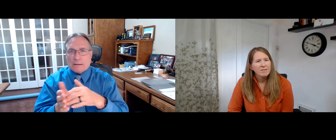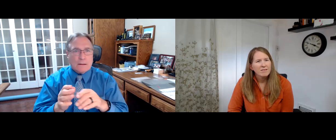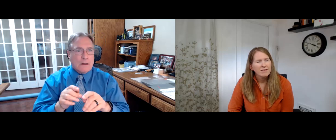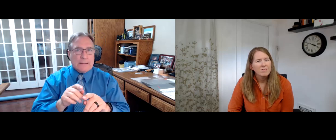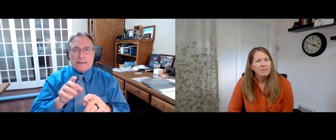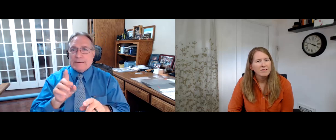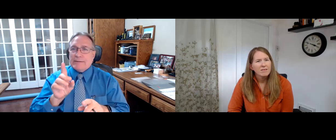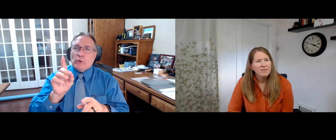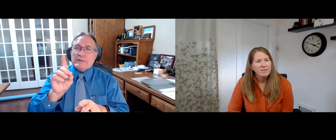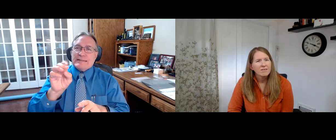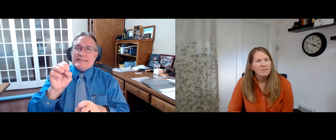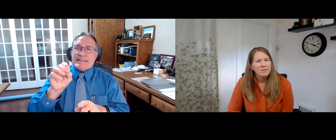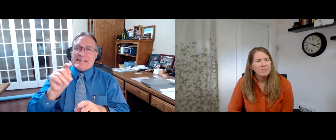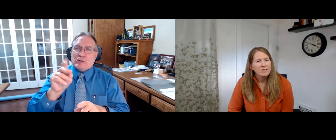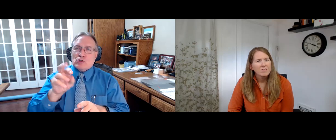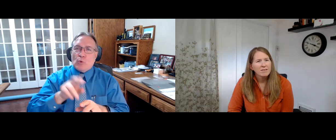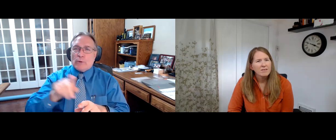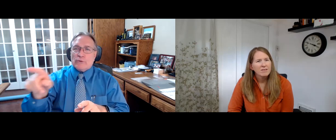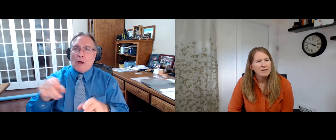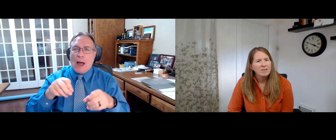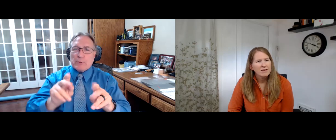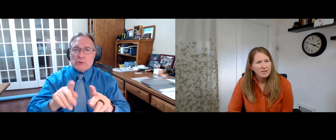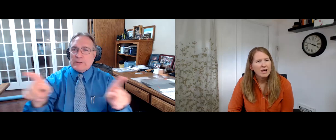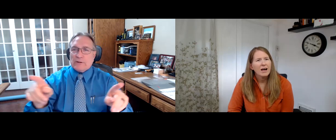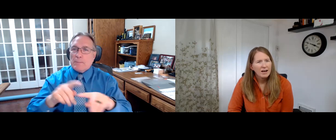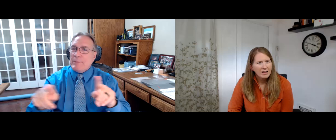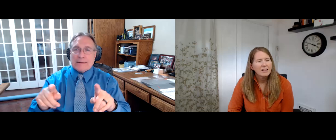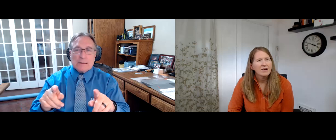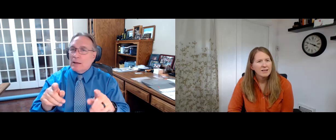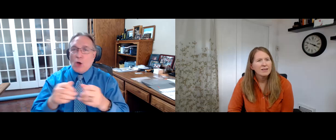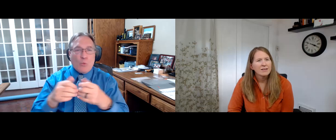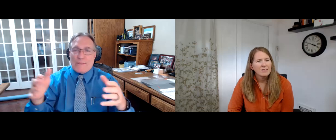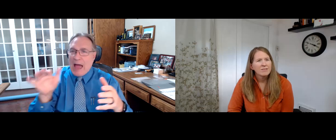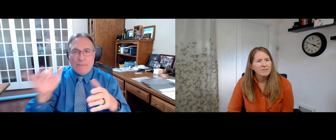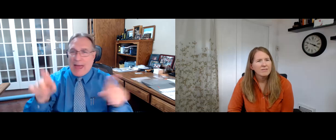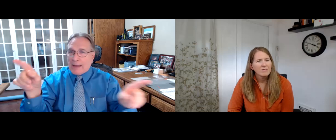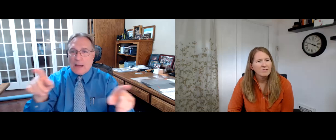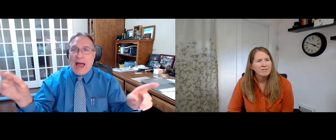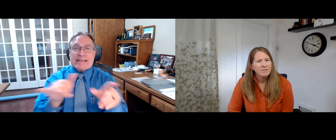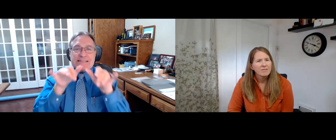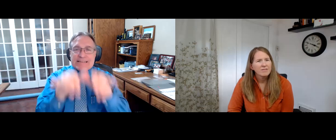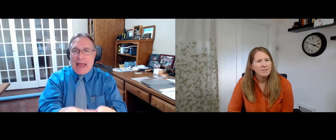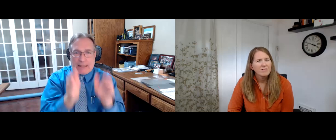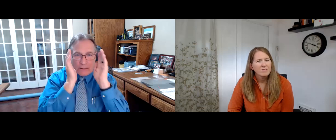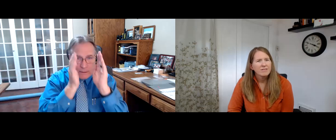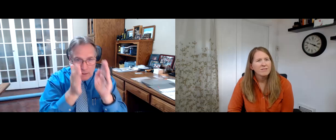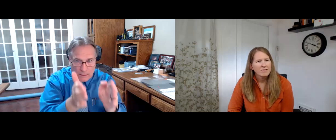Again, those detours, opportunities. But without that, I stayed.